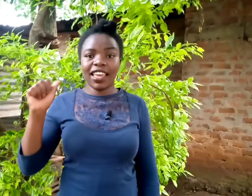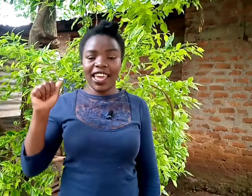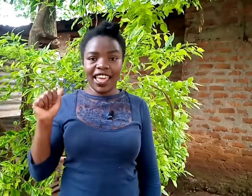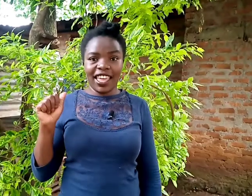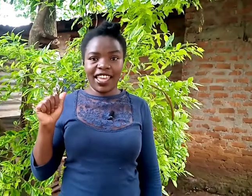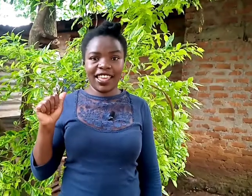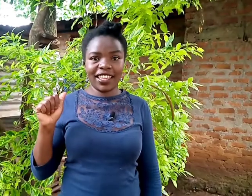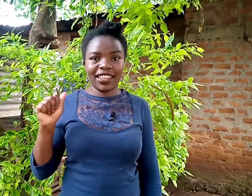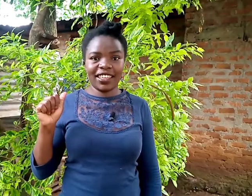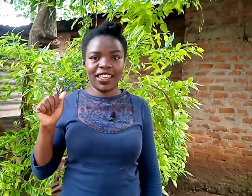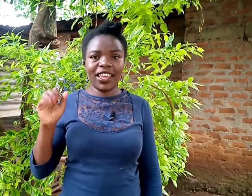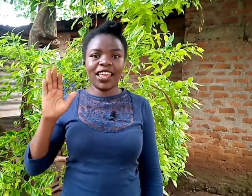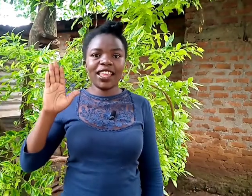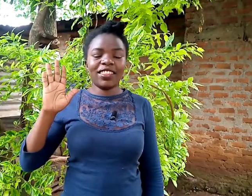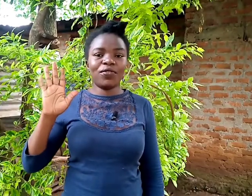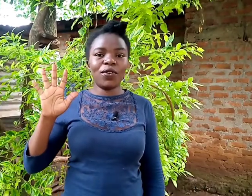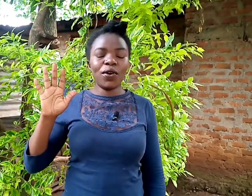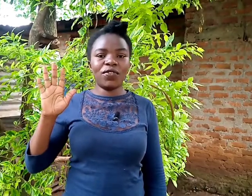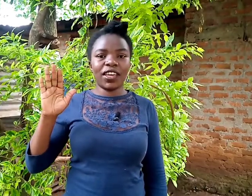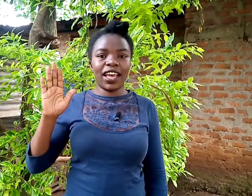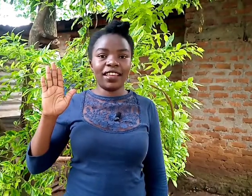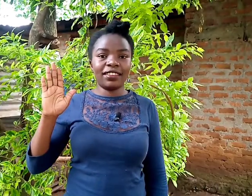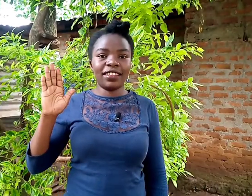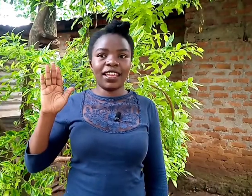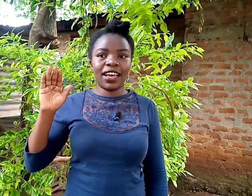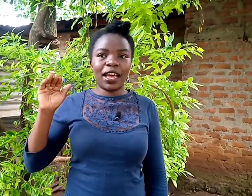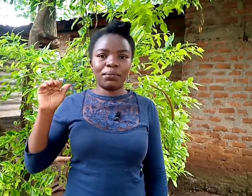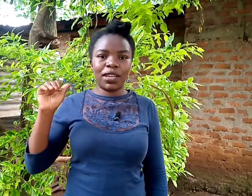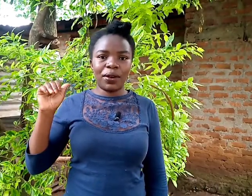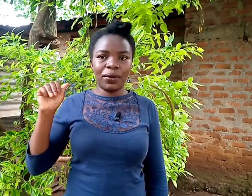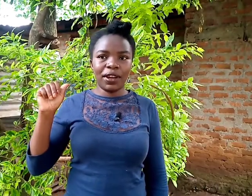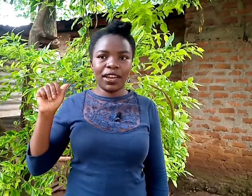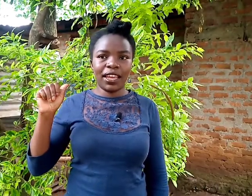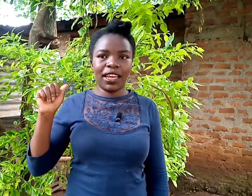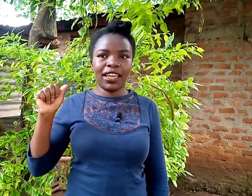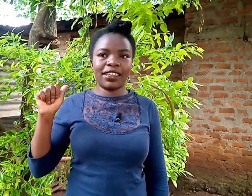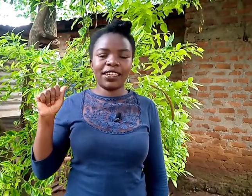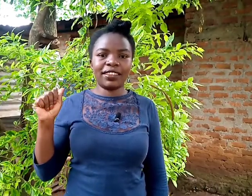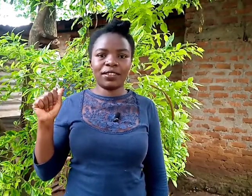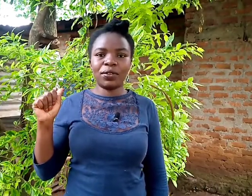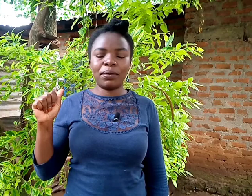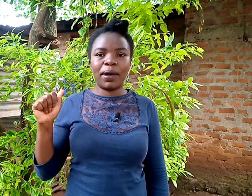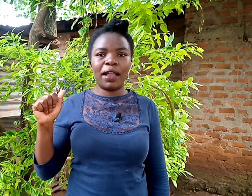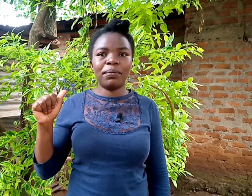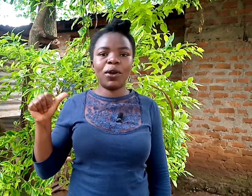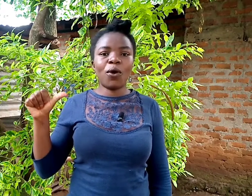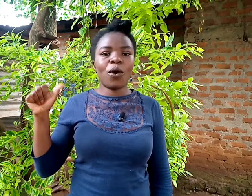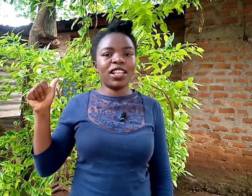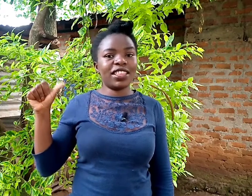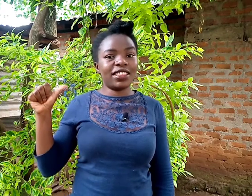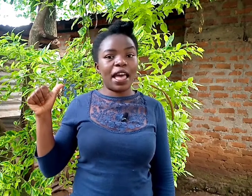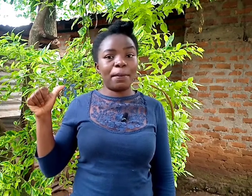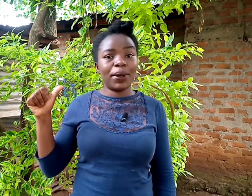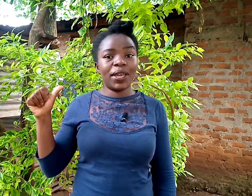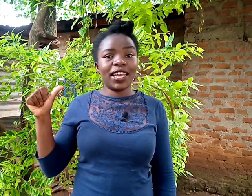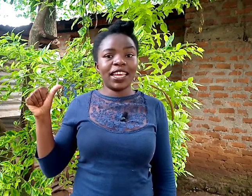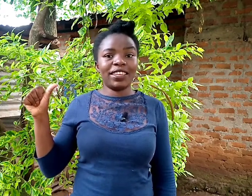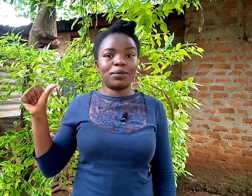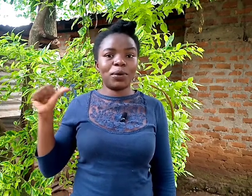A. The four fingers come down and rests on the palm while the thumb is